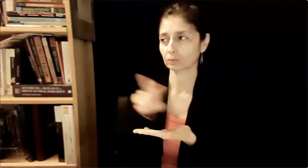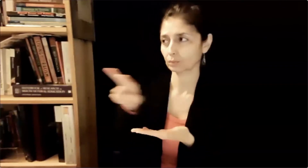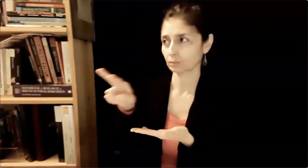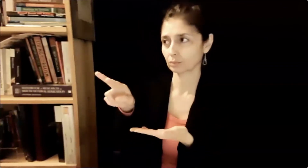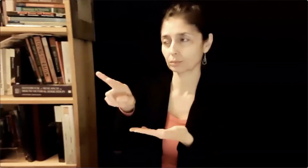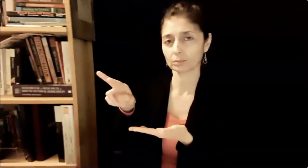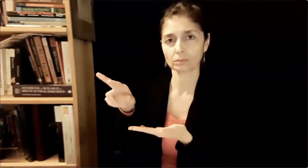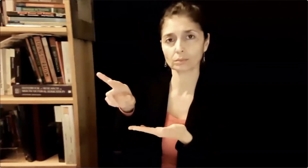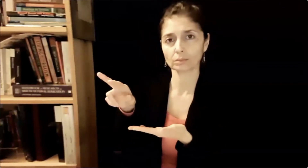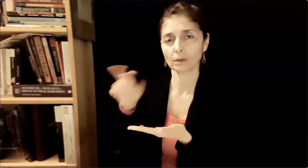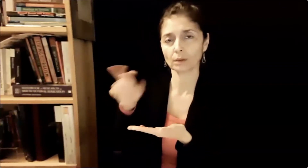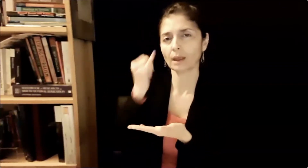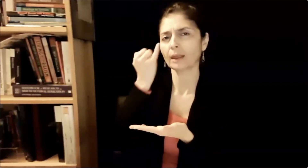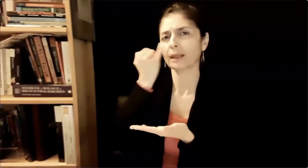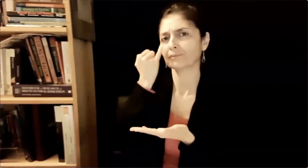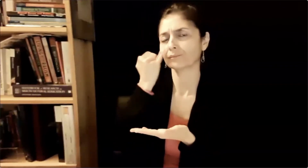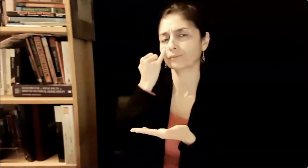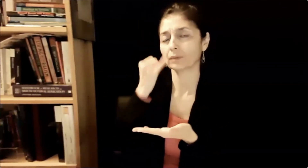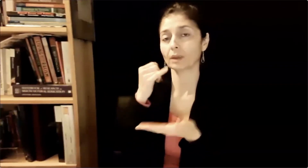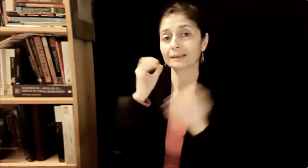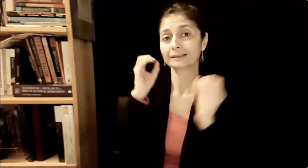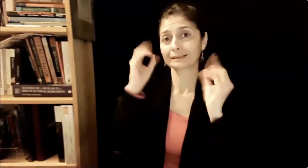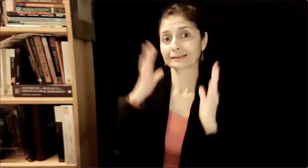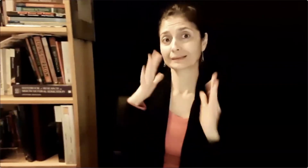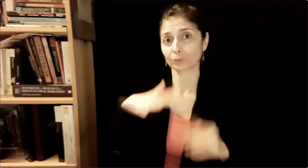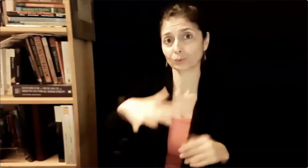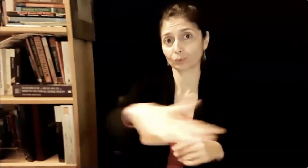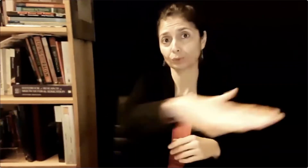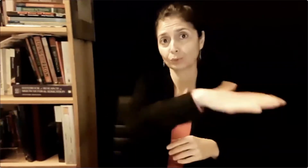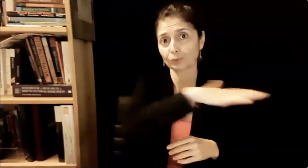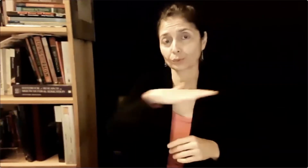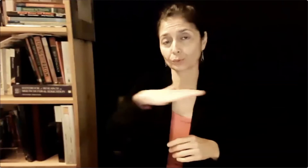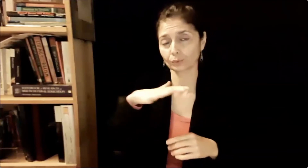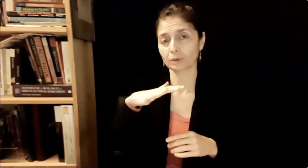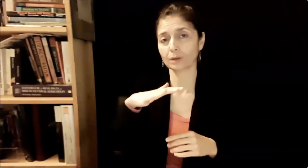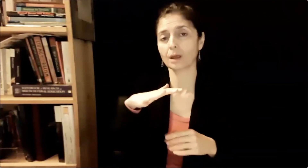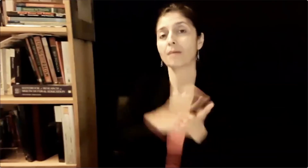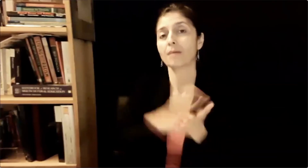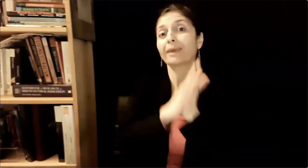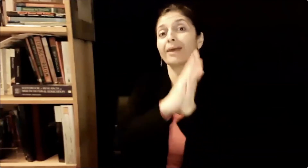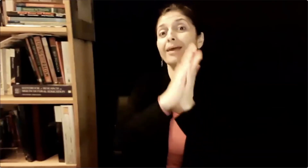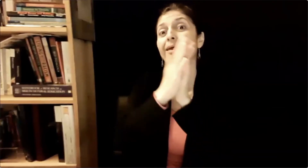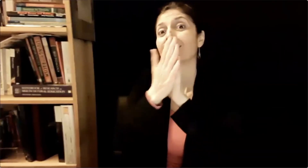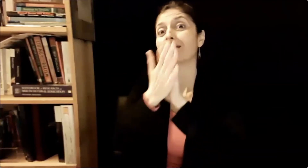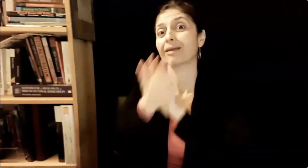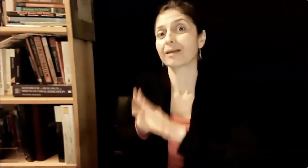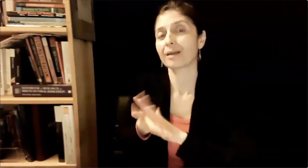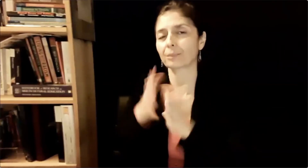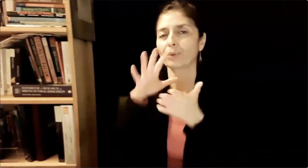Schools can consider all the families bring. And if teachers truly